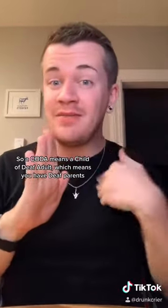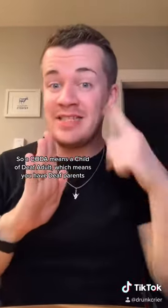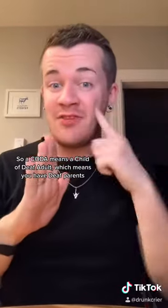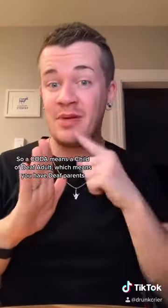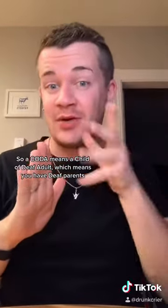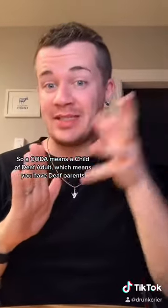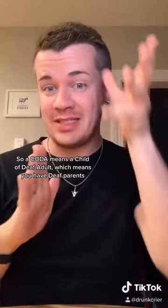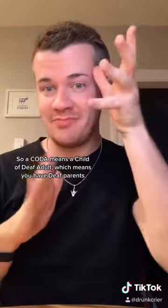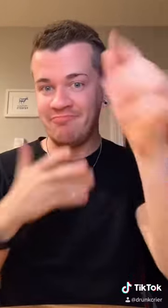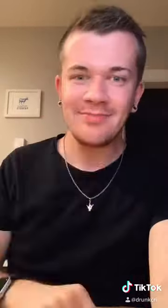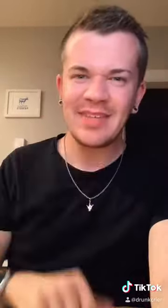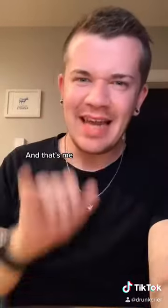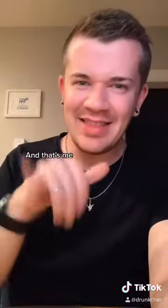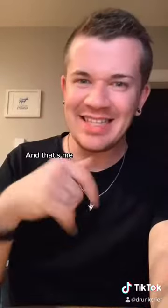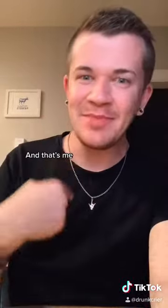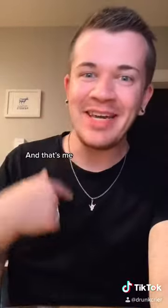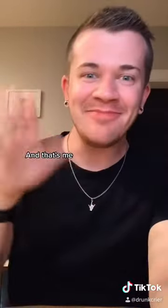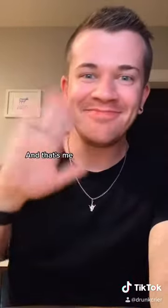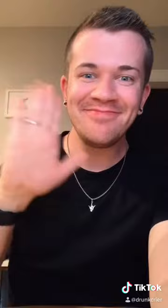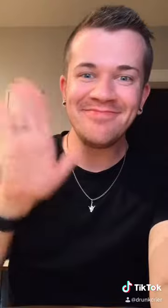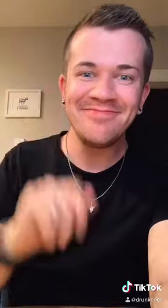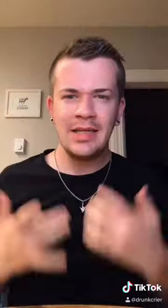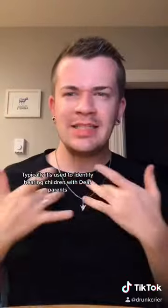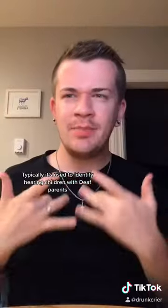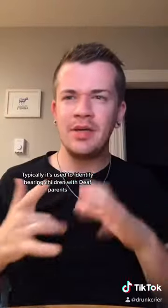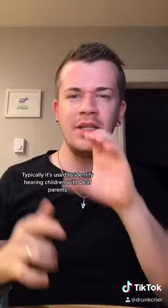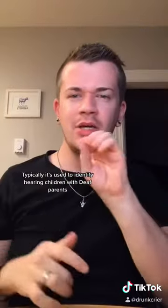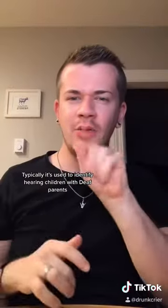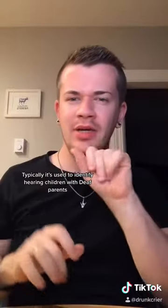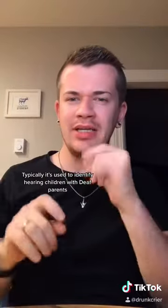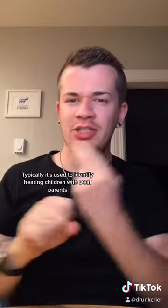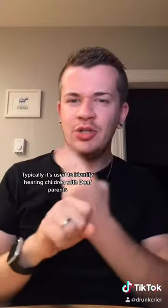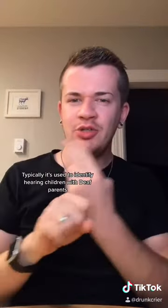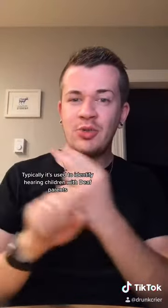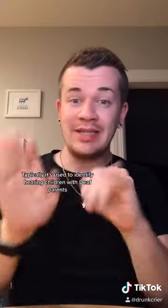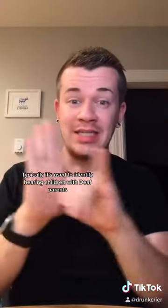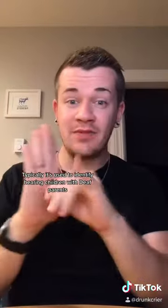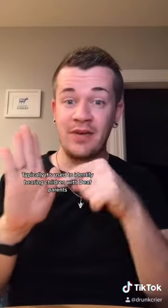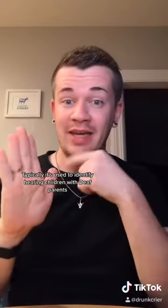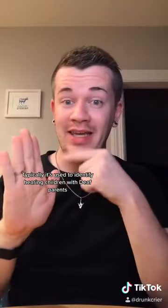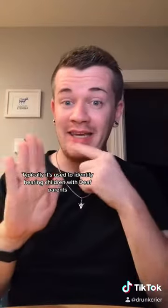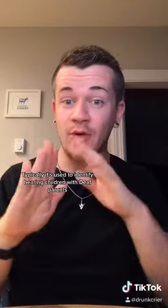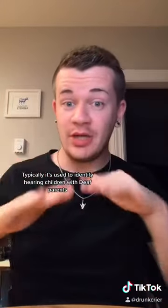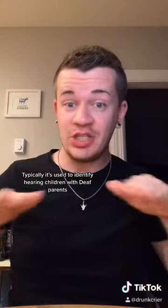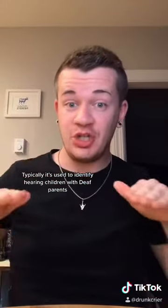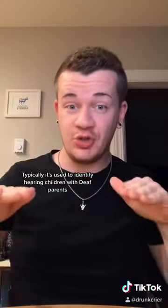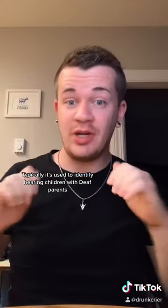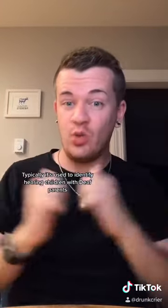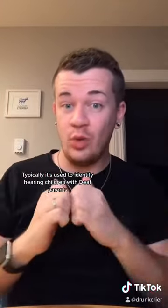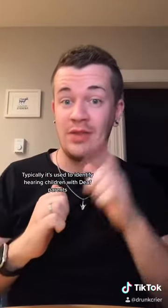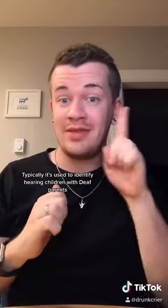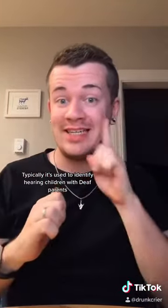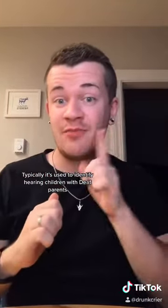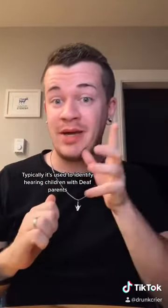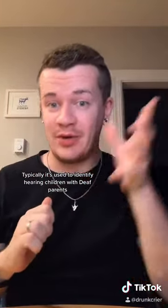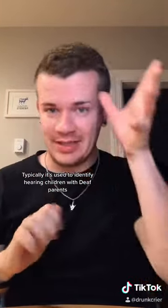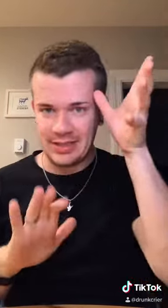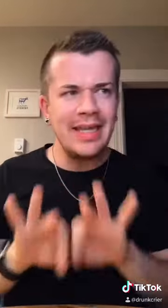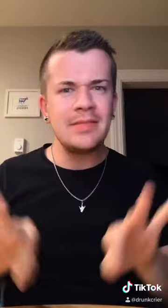deaf parents. And that's me. Typically CODA is used to identify hearing children with deaf parents. And it's